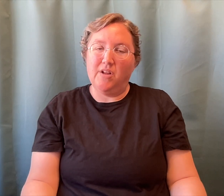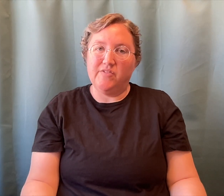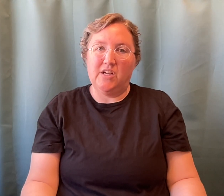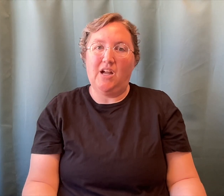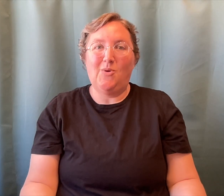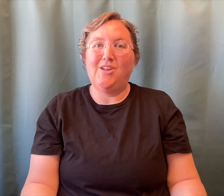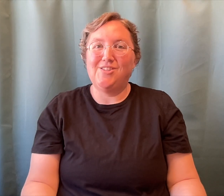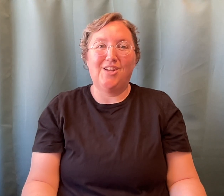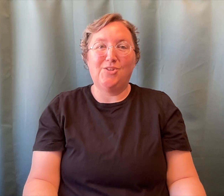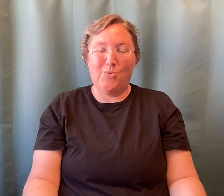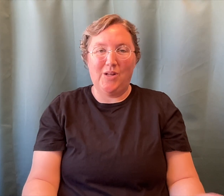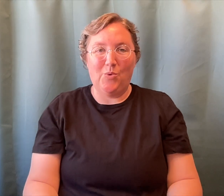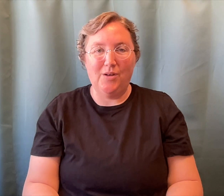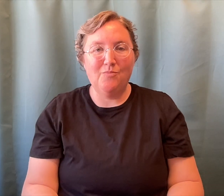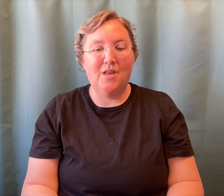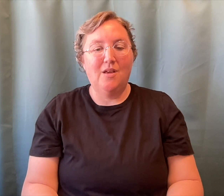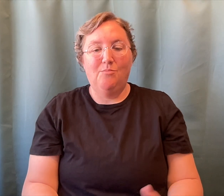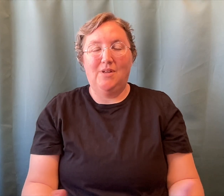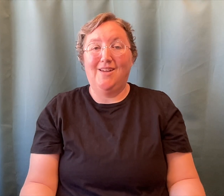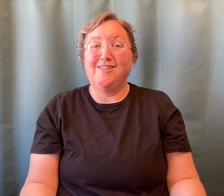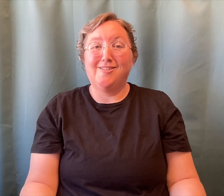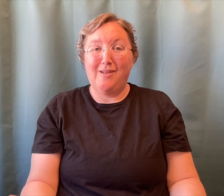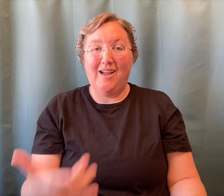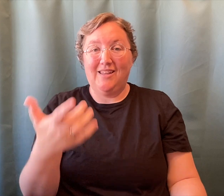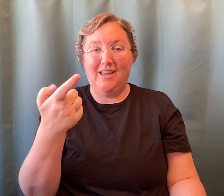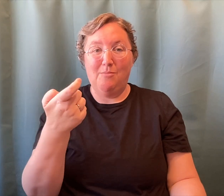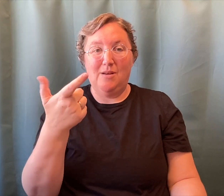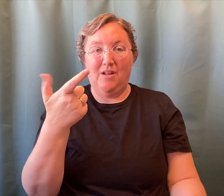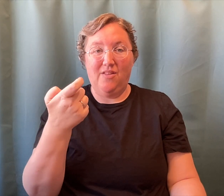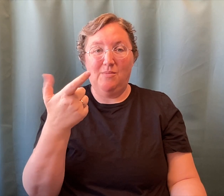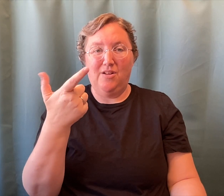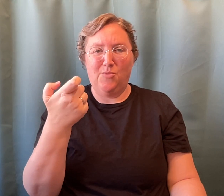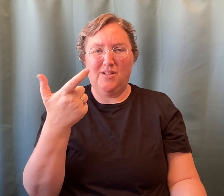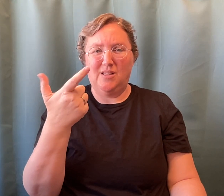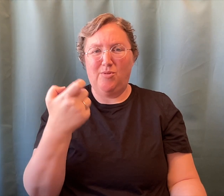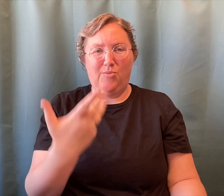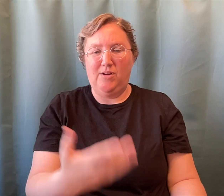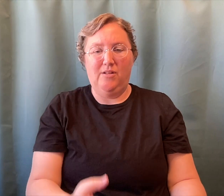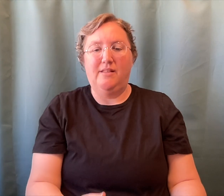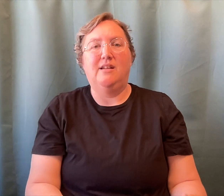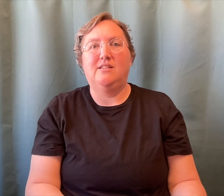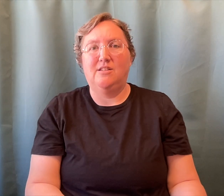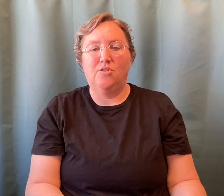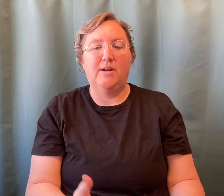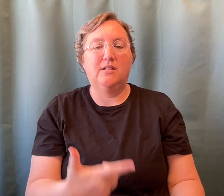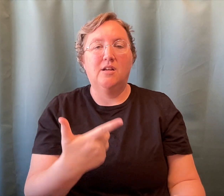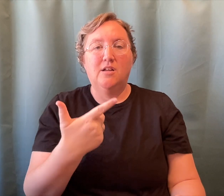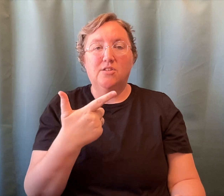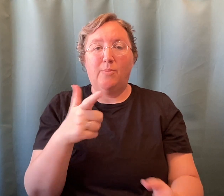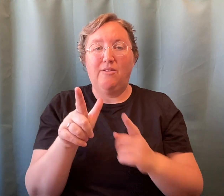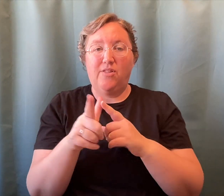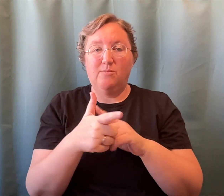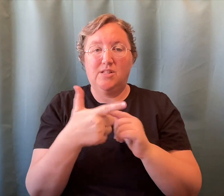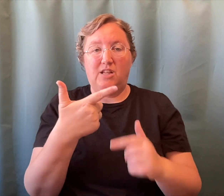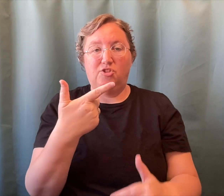modify how I sign 21 because I can't bend my thumb in. Otherwise, they both wiggle, and that's incorrect. So my thumb stays